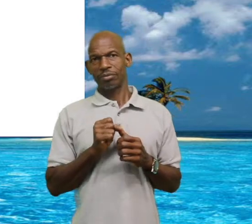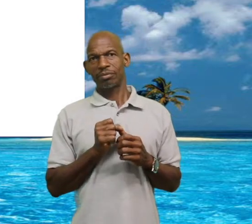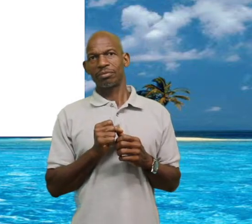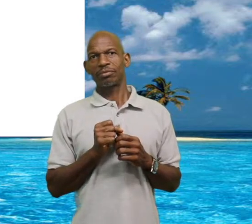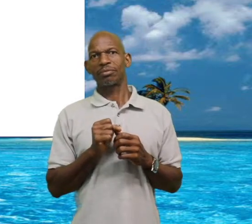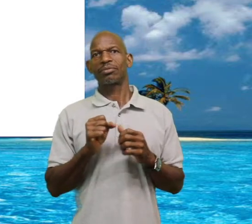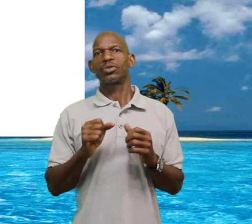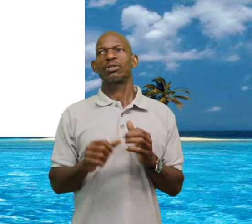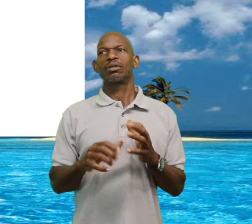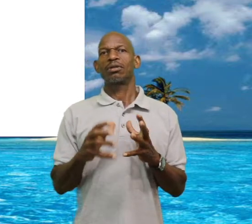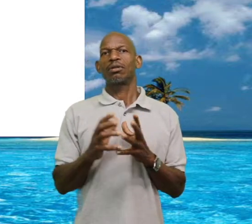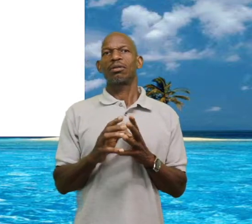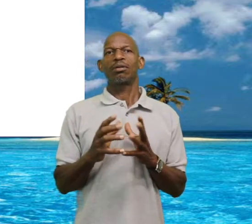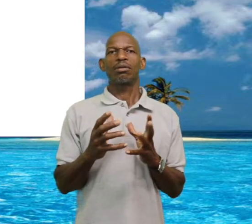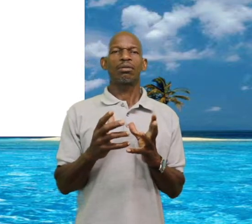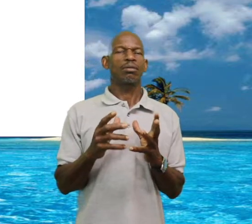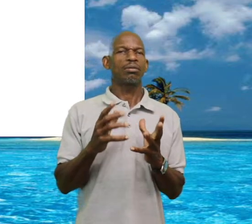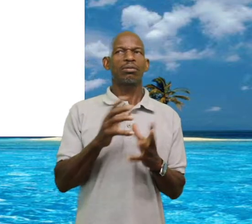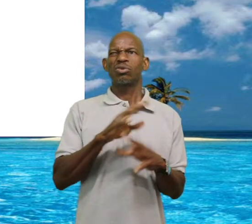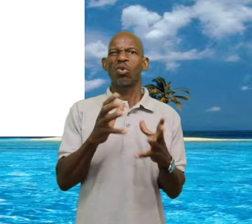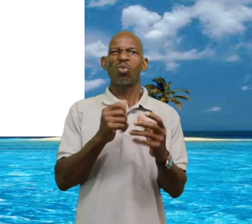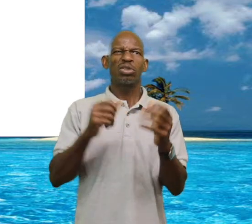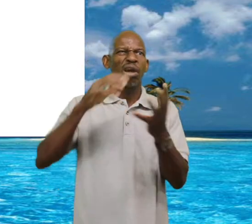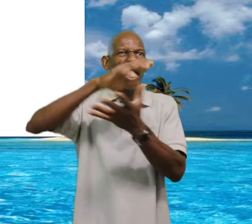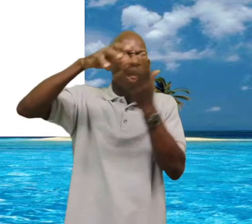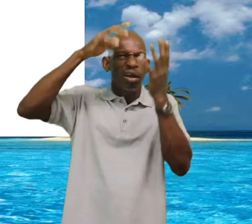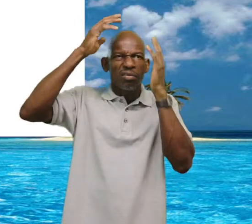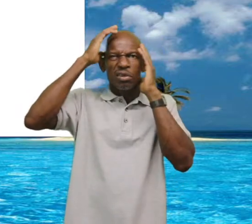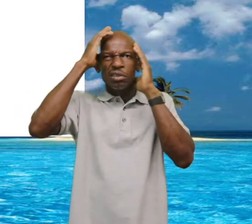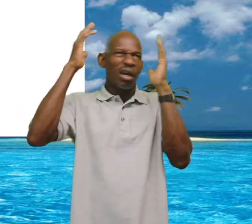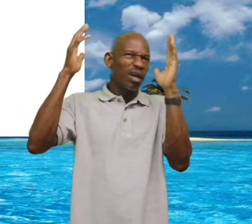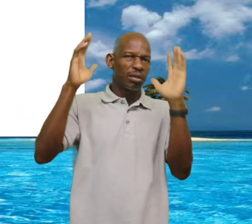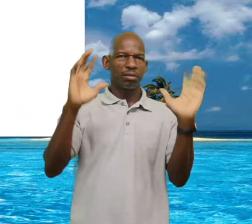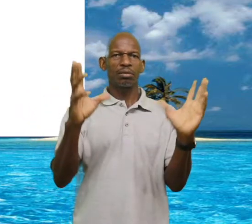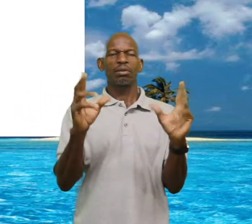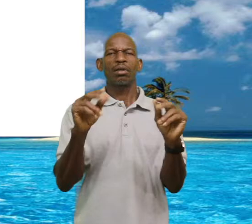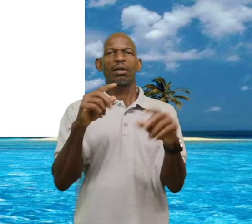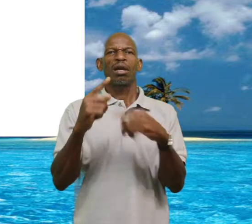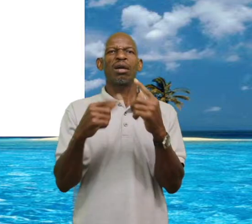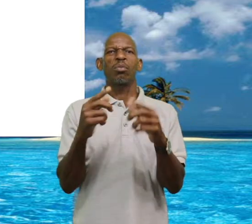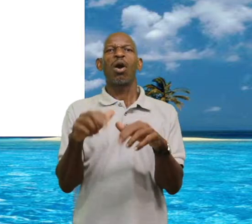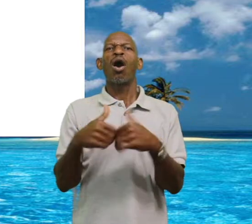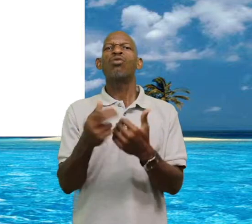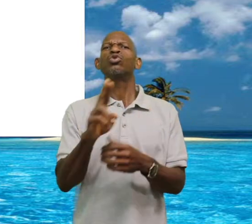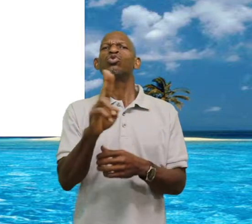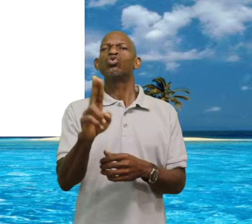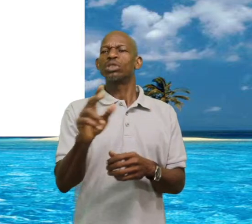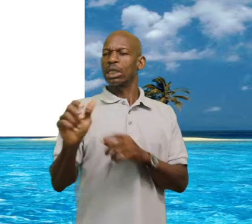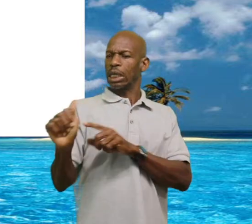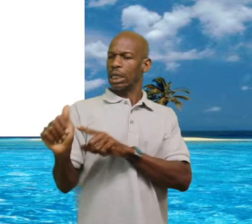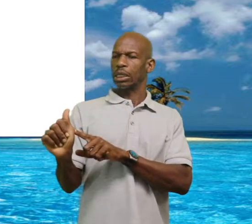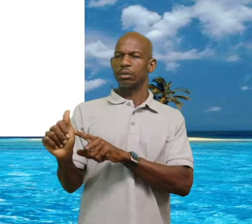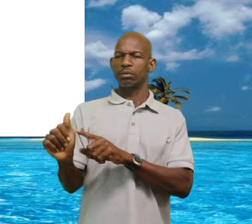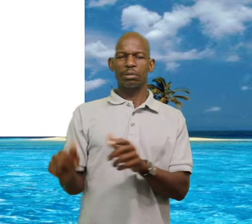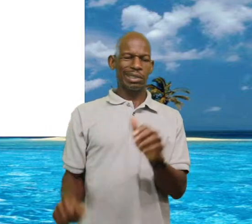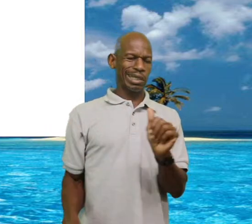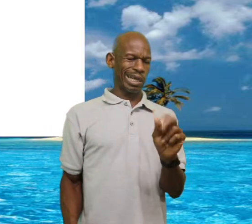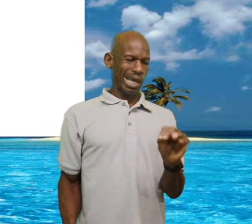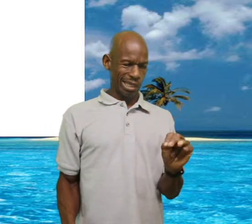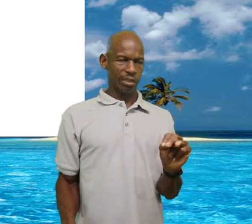have any misunderstanding about the use of A and an. Now, when I taught level 1 last time with the